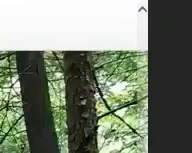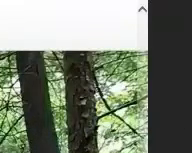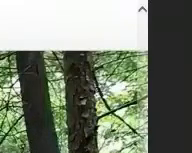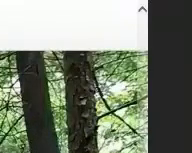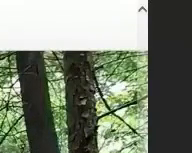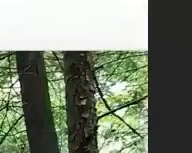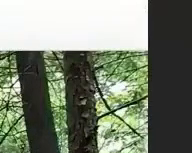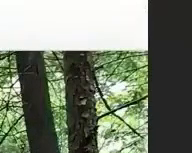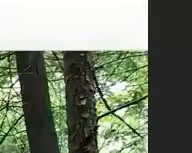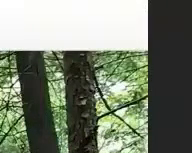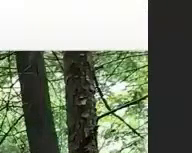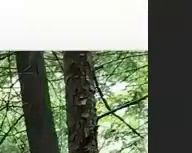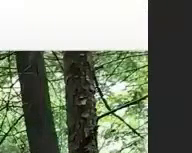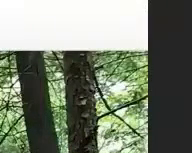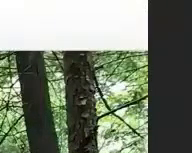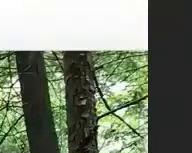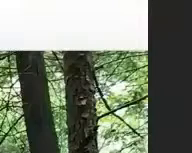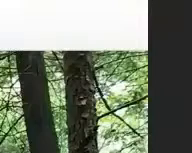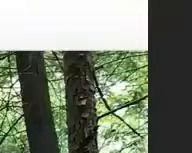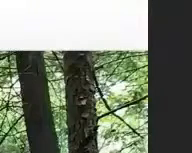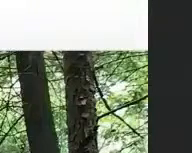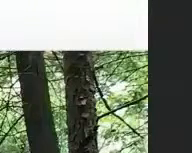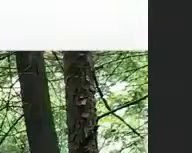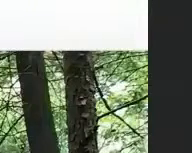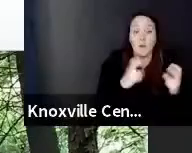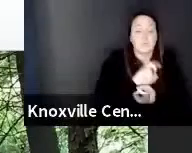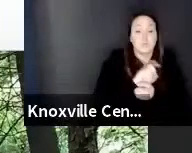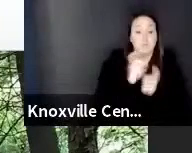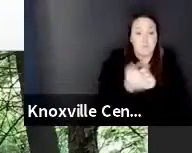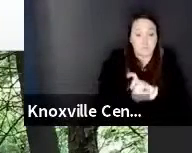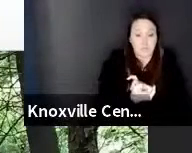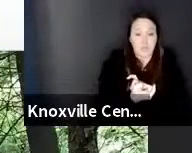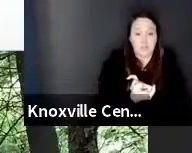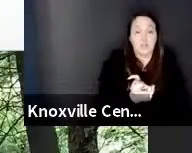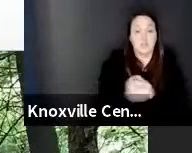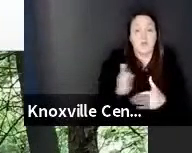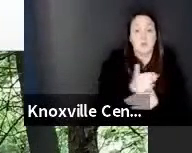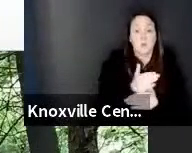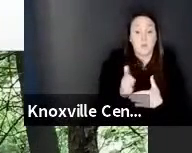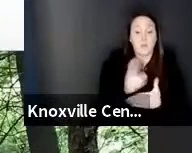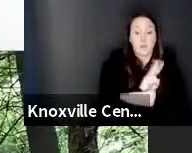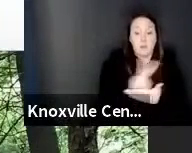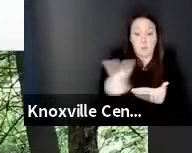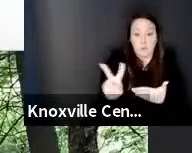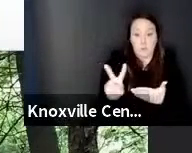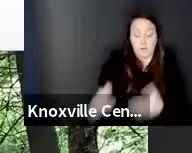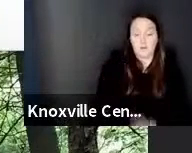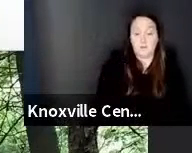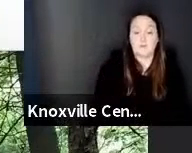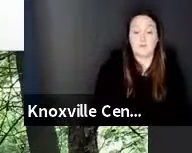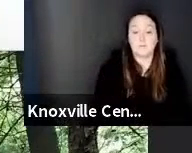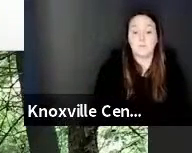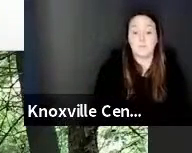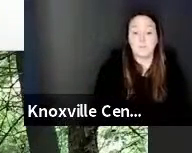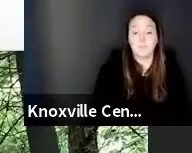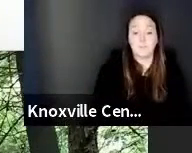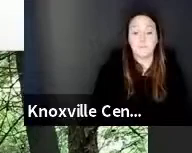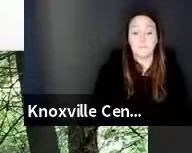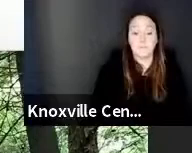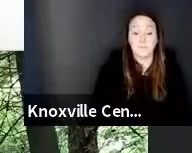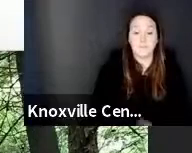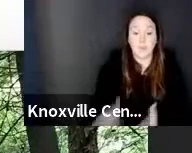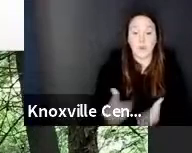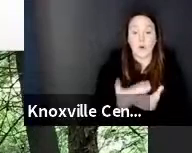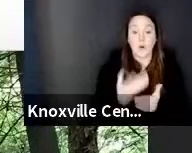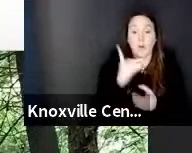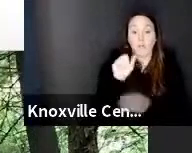see is no 3-day statistically significant shifts within a 2-week time period. All of this data that we are going